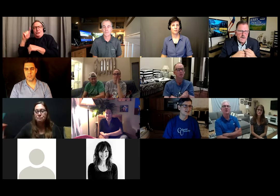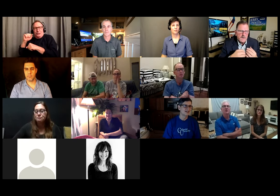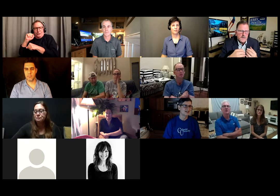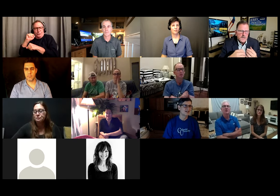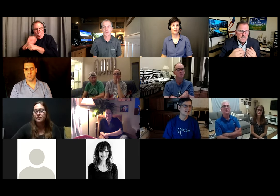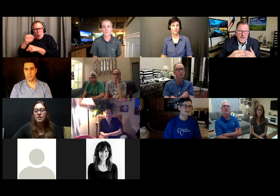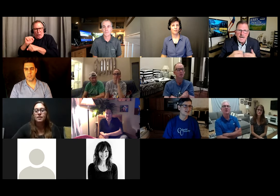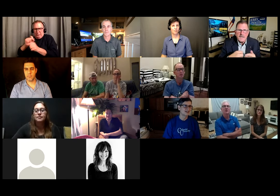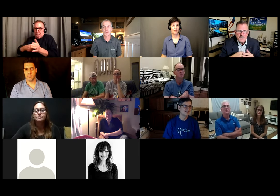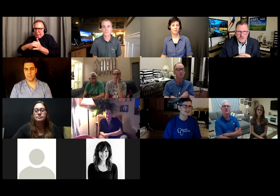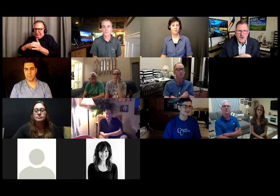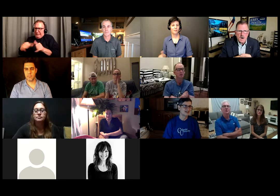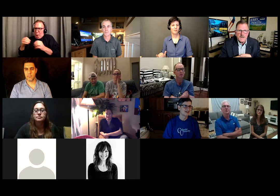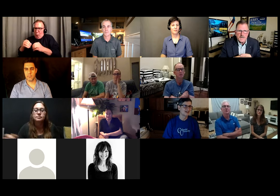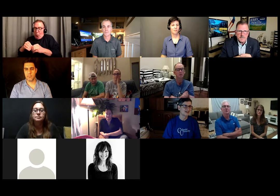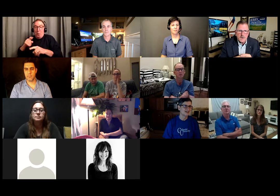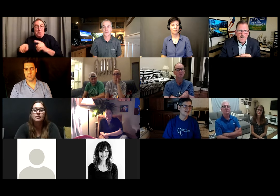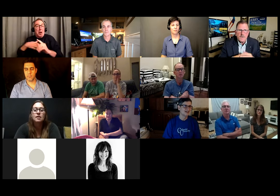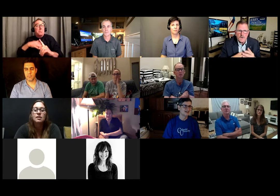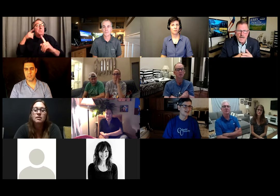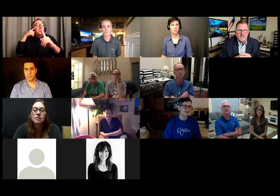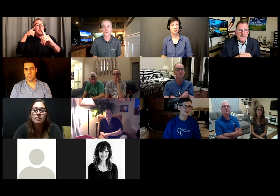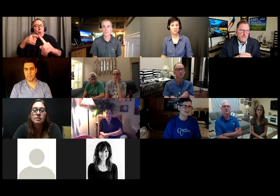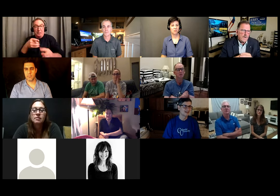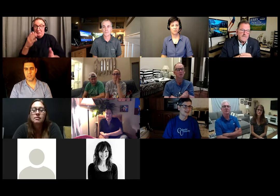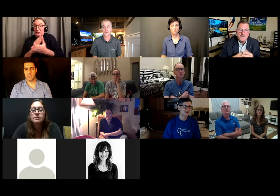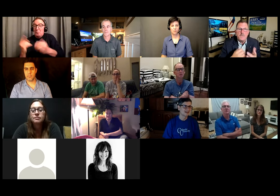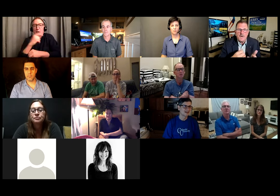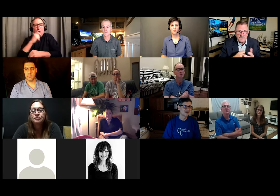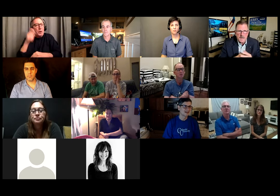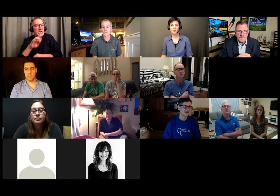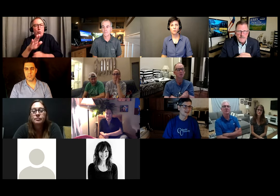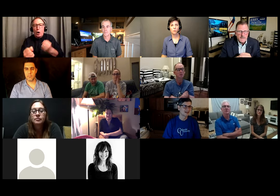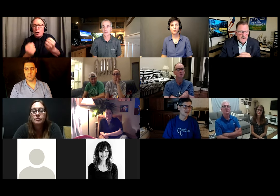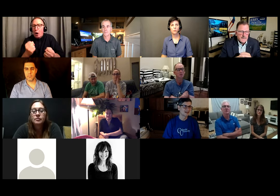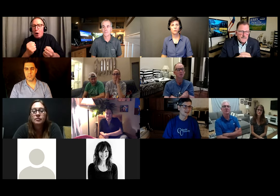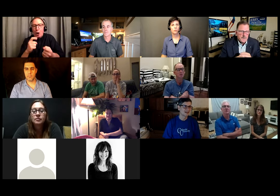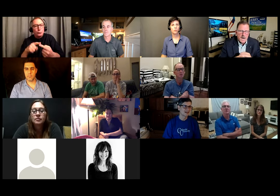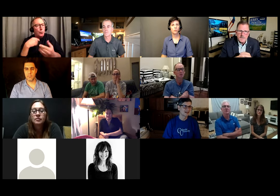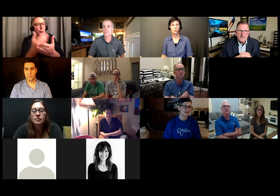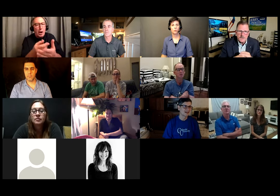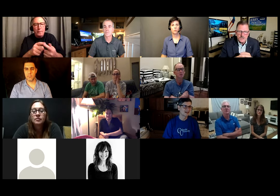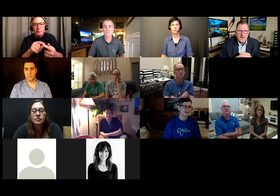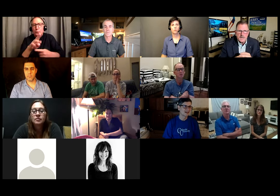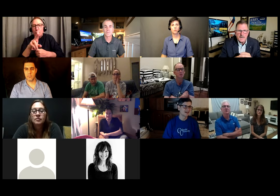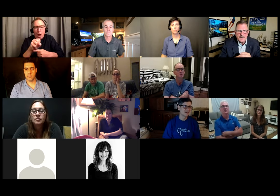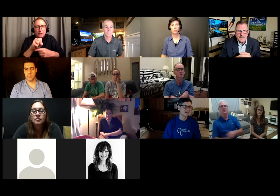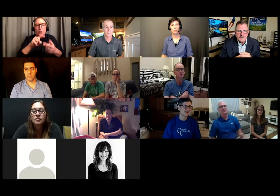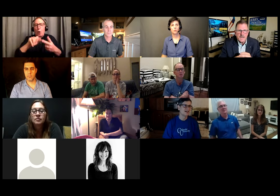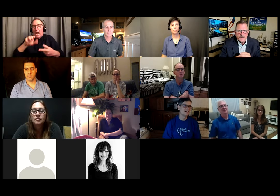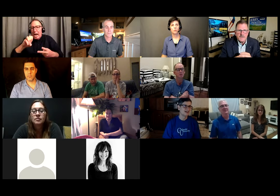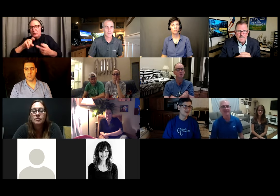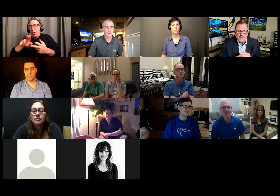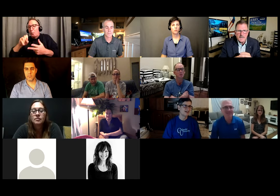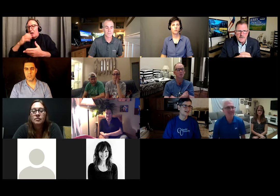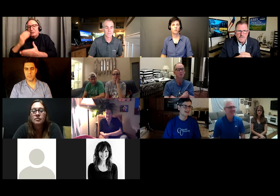where you may not need your car to get to BART or ACE or even to a bus stop. You might be able to jump on an